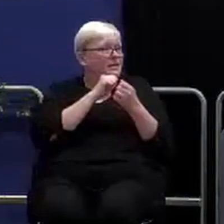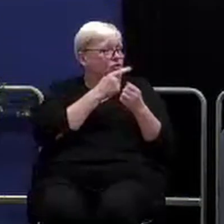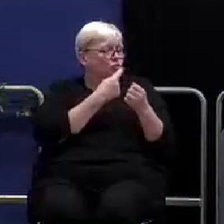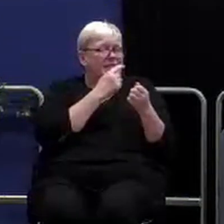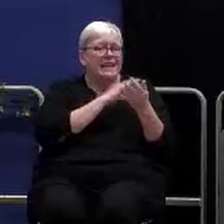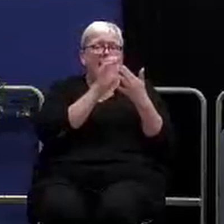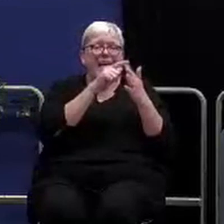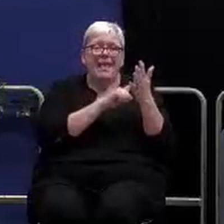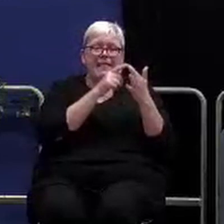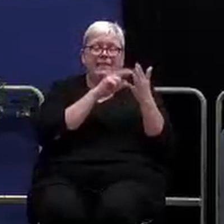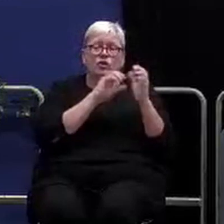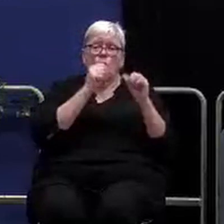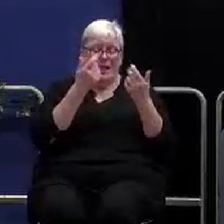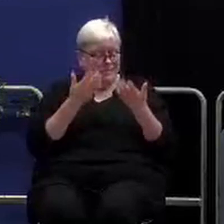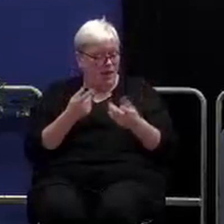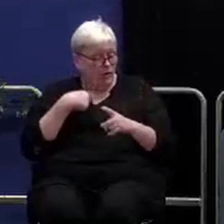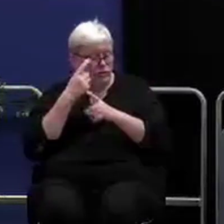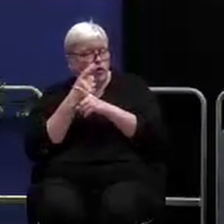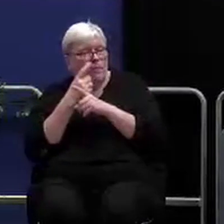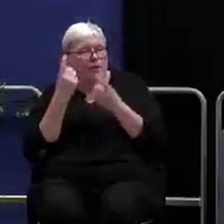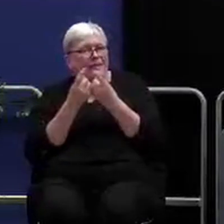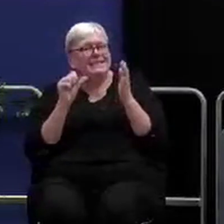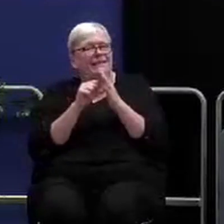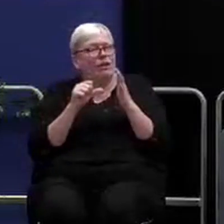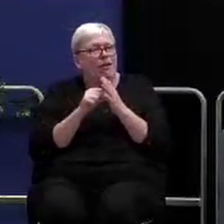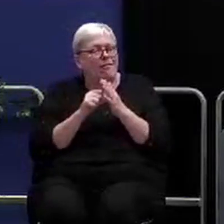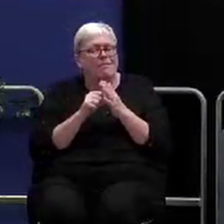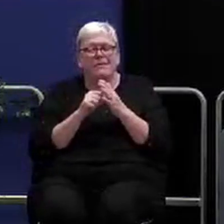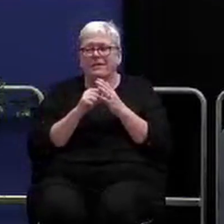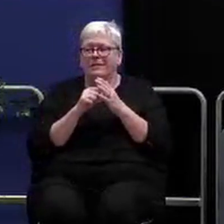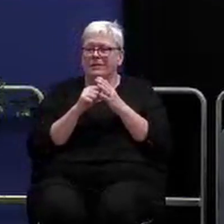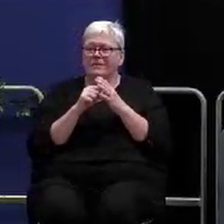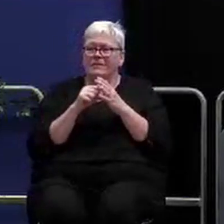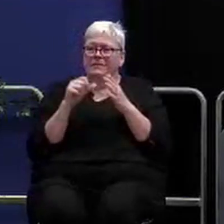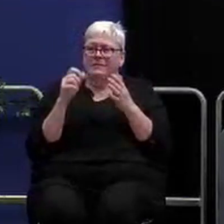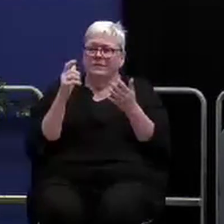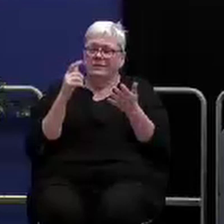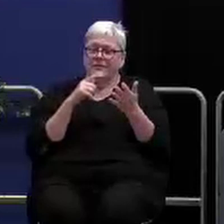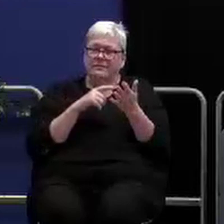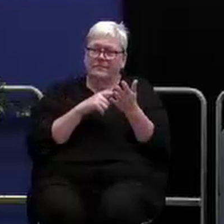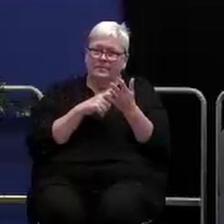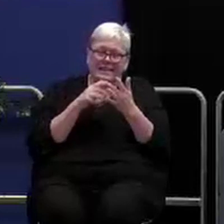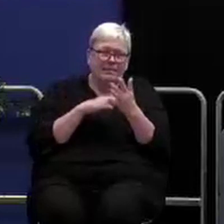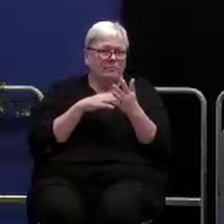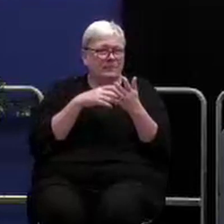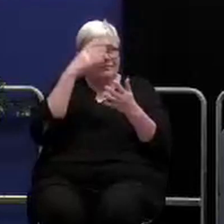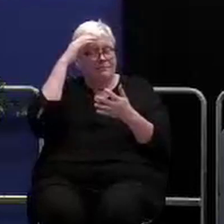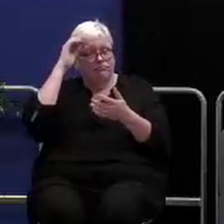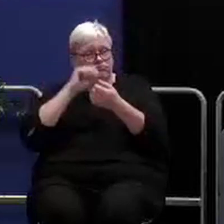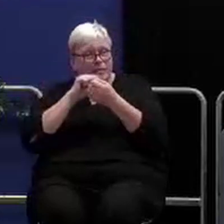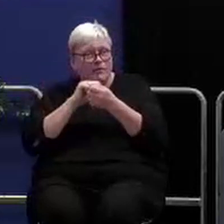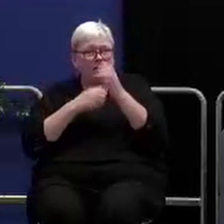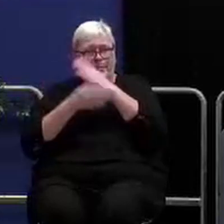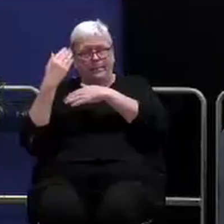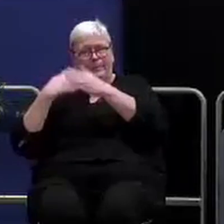are well now, so therefore you can talk about the stuff that was really difficult. And obviously you're talking about childhood memories that can be very,